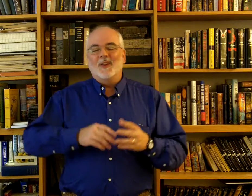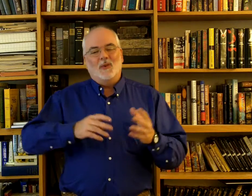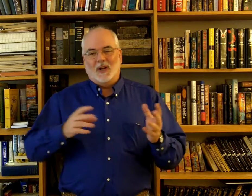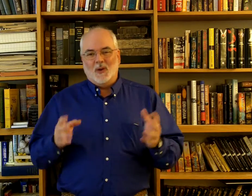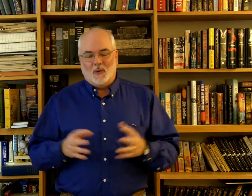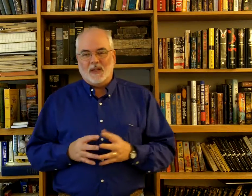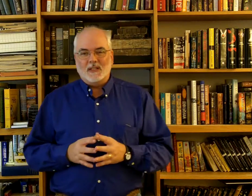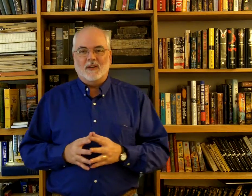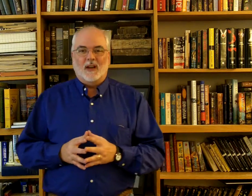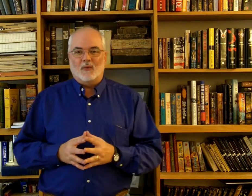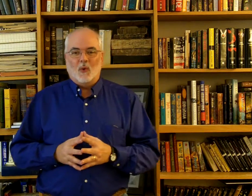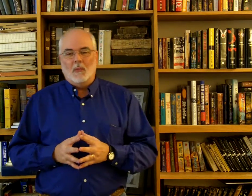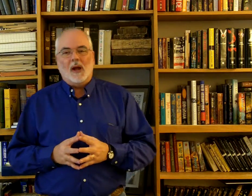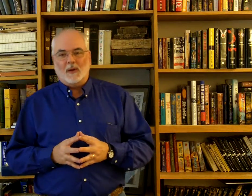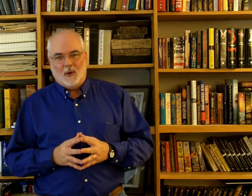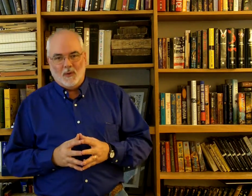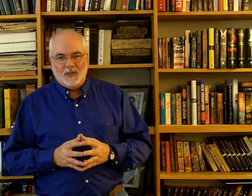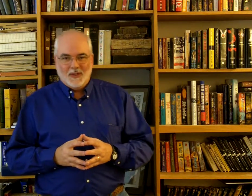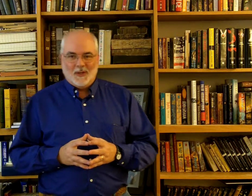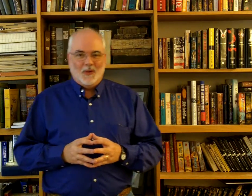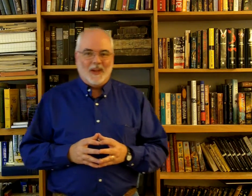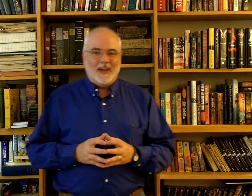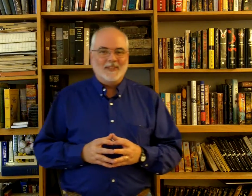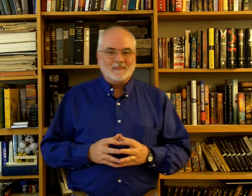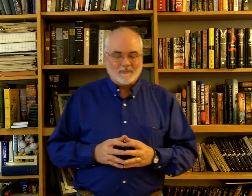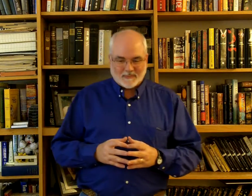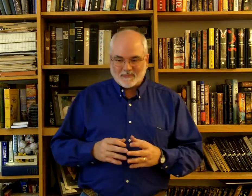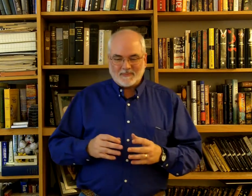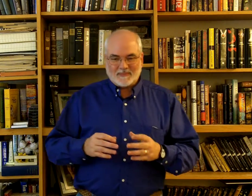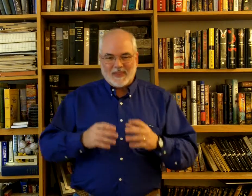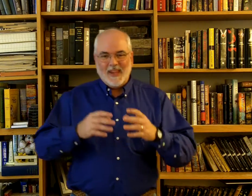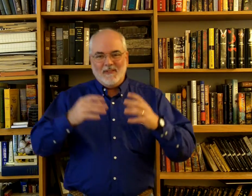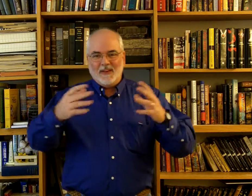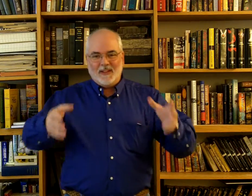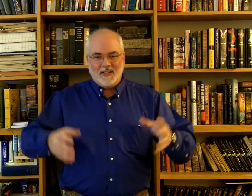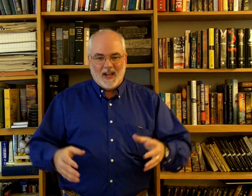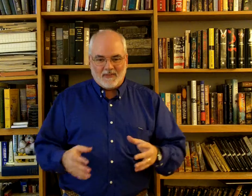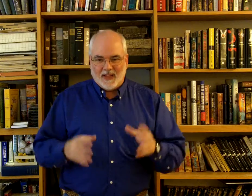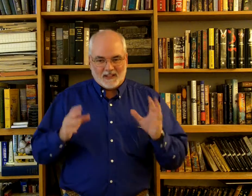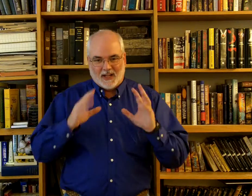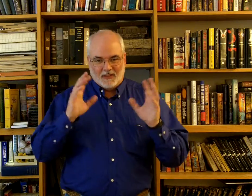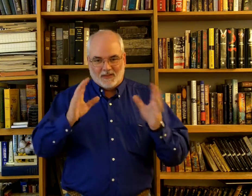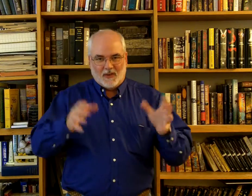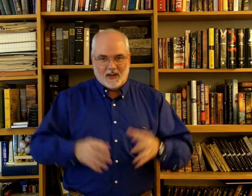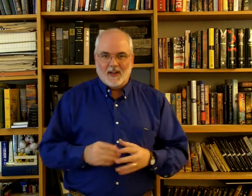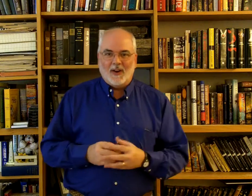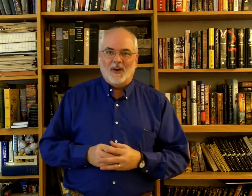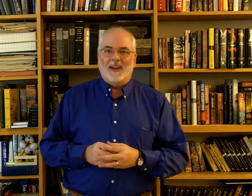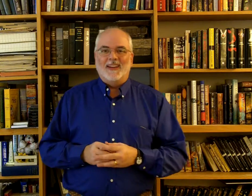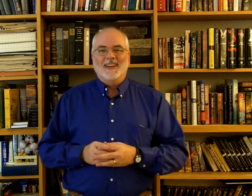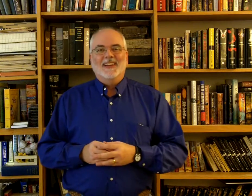really don't want to sound like Roboto, okay? Even to the deaf, that sounds funny, all right?